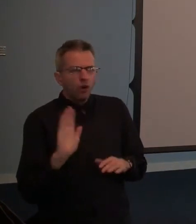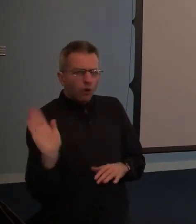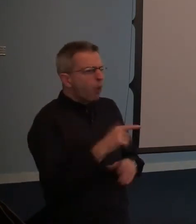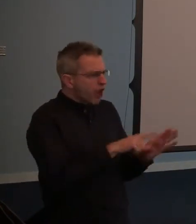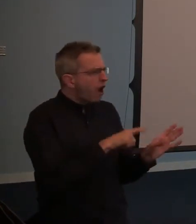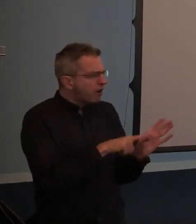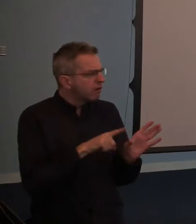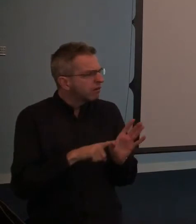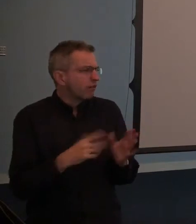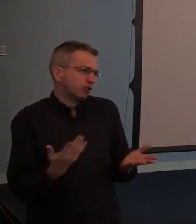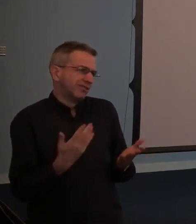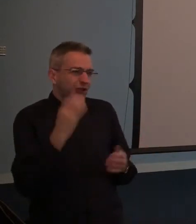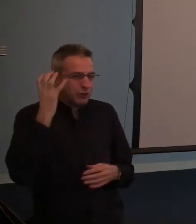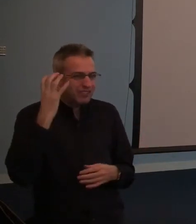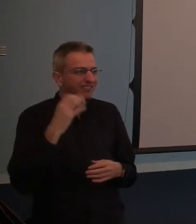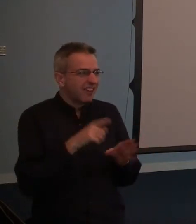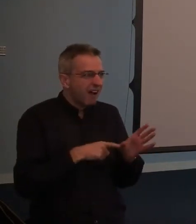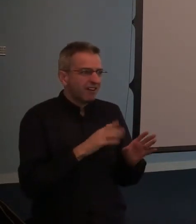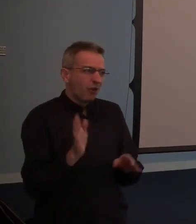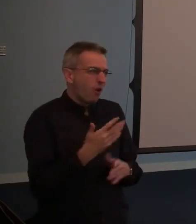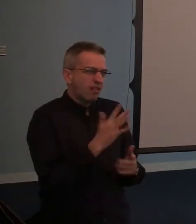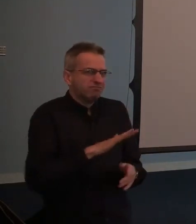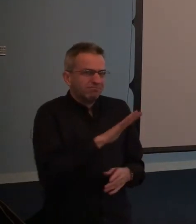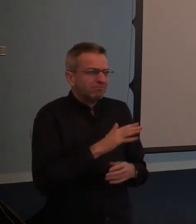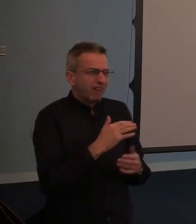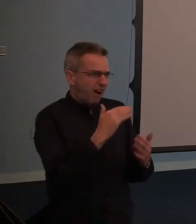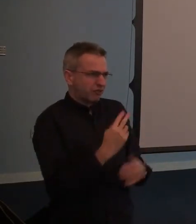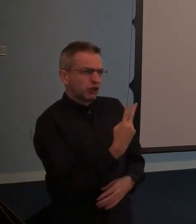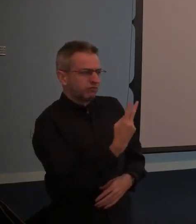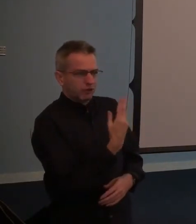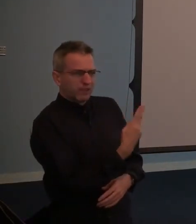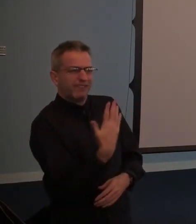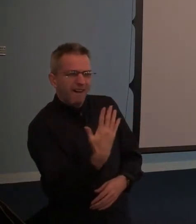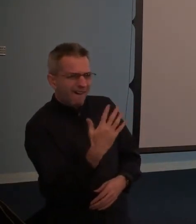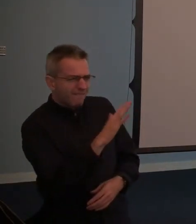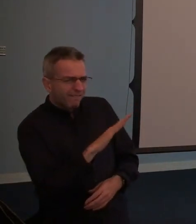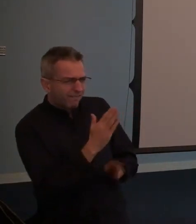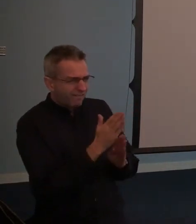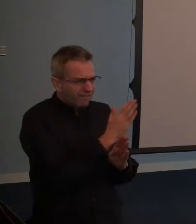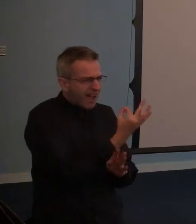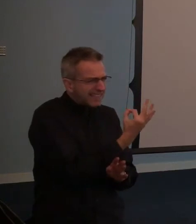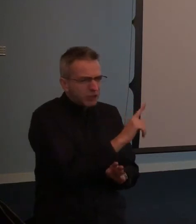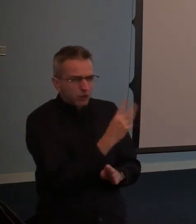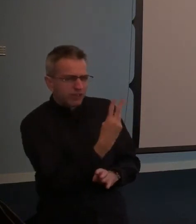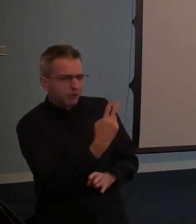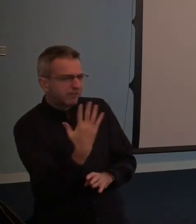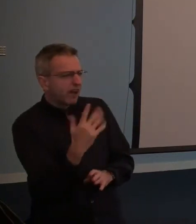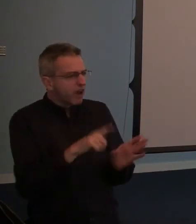involve these people in the groups. Of course, they were young. They were students. I think they were mainly under 25, the 18 to